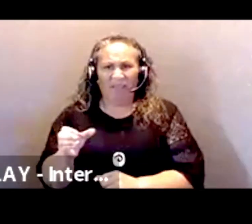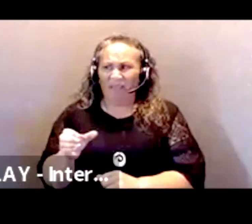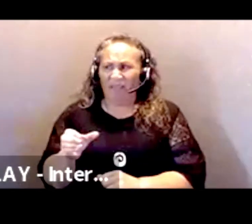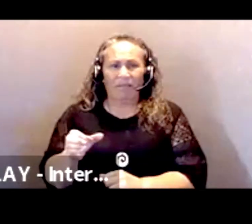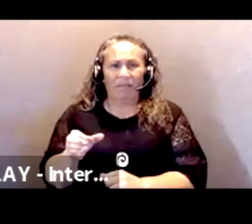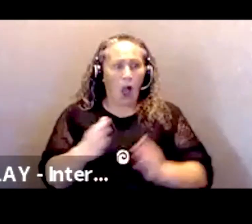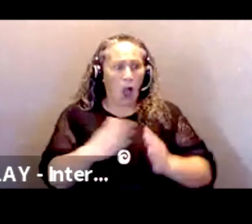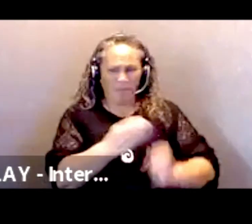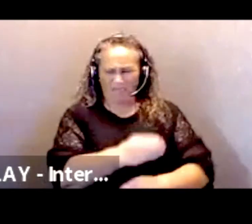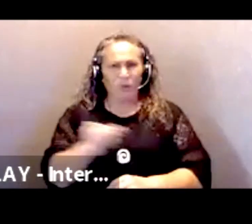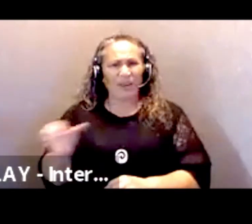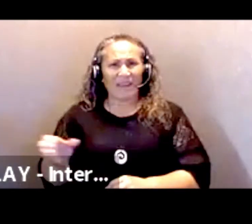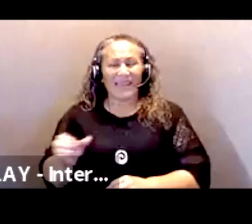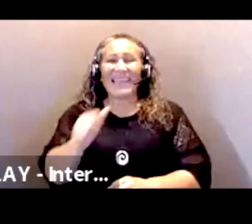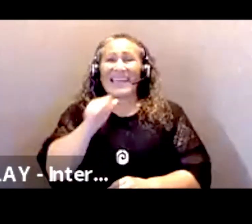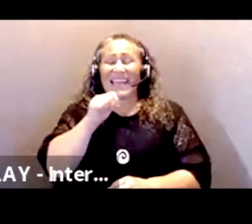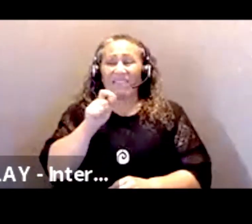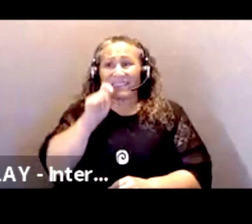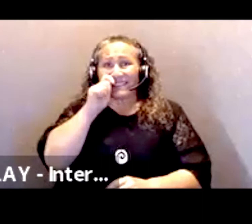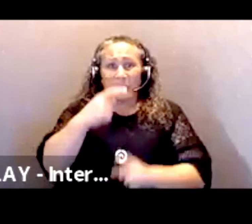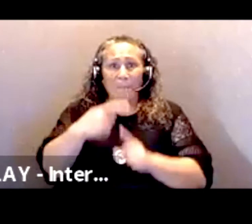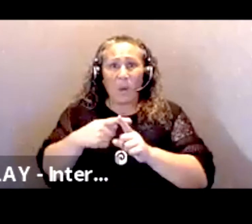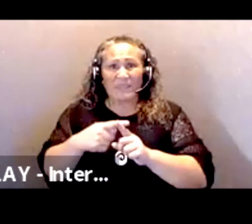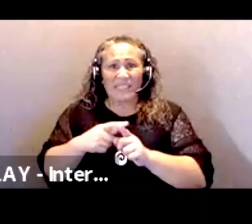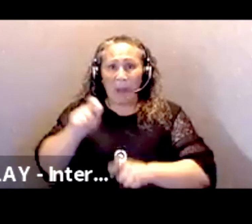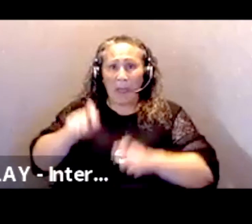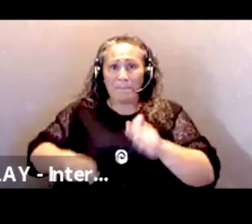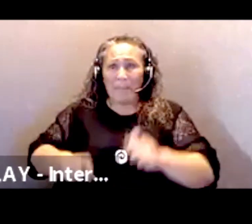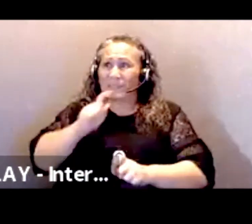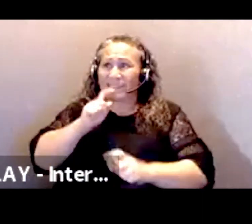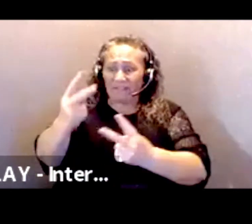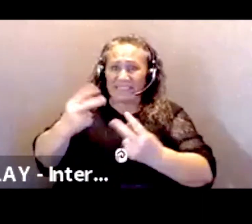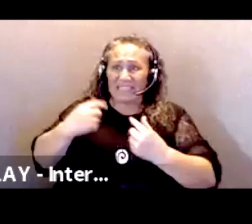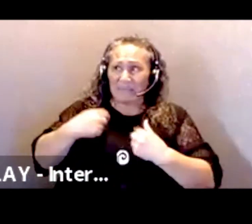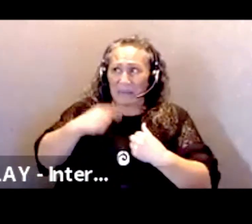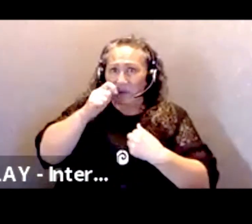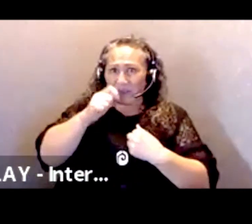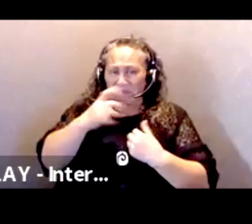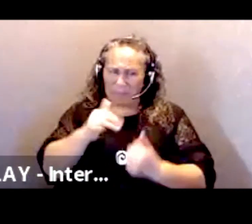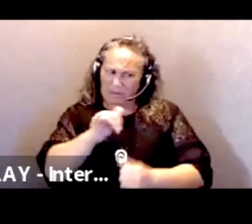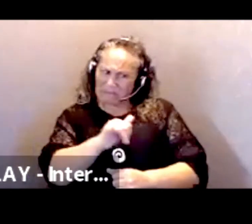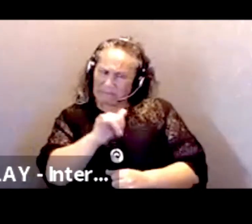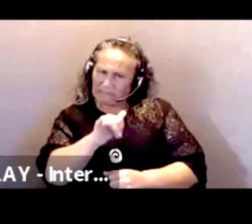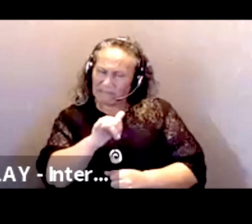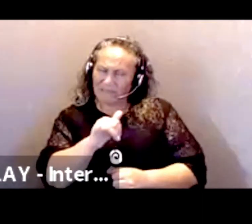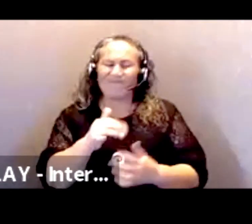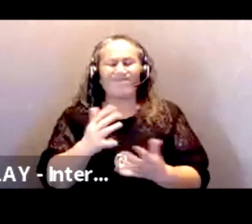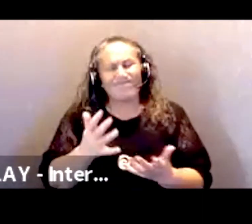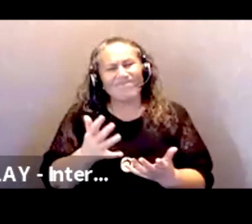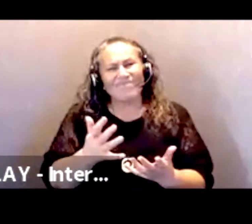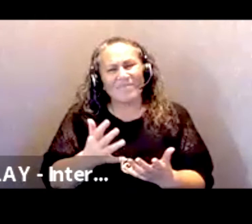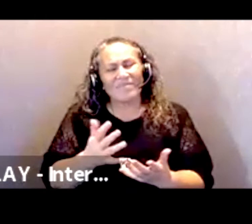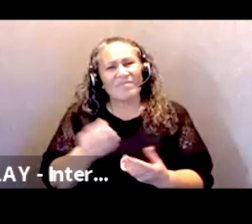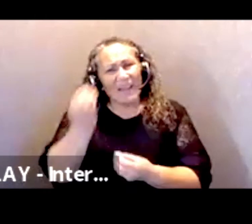think differently of you at work. The problem when the numbers are low, and I may just say that the numbers